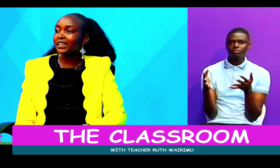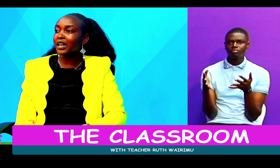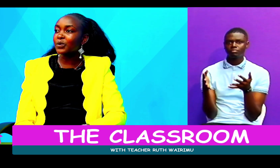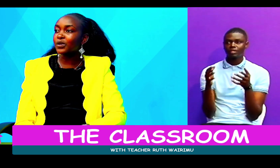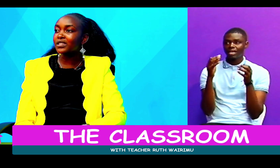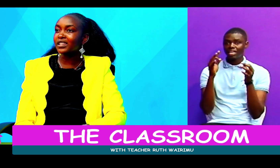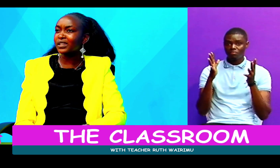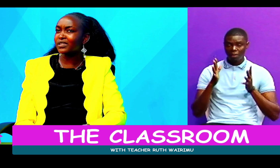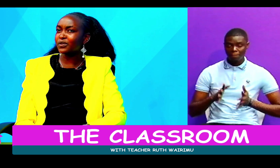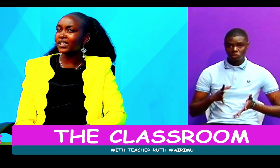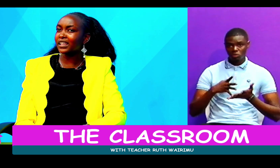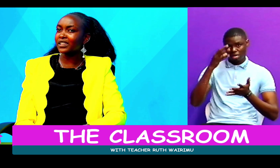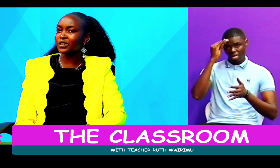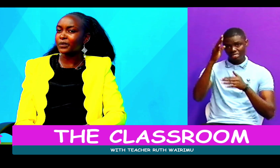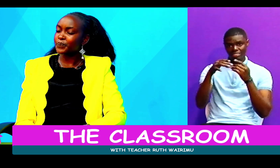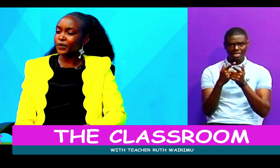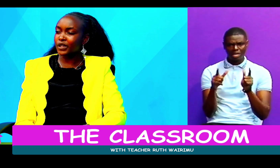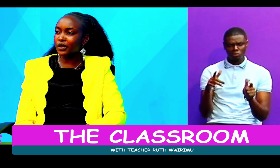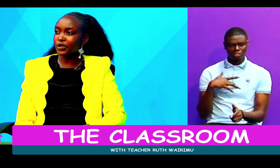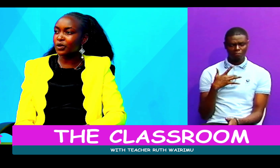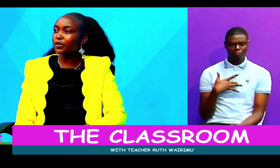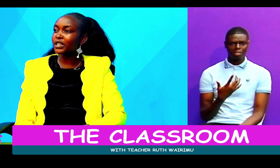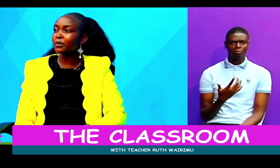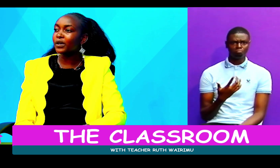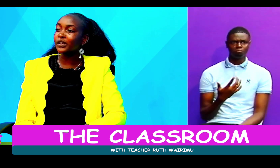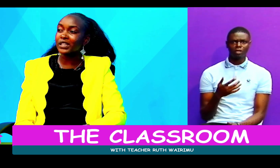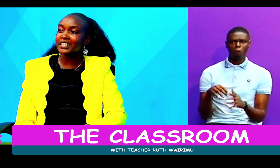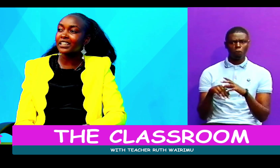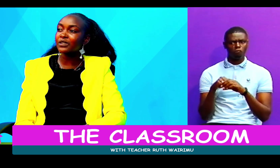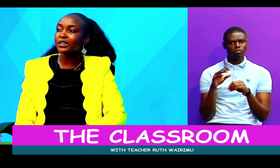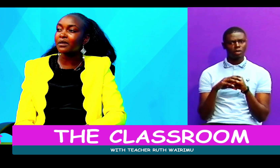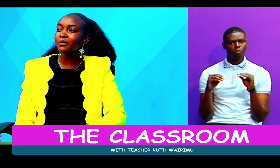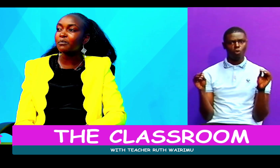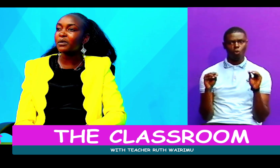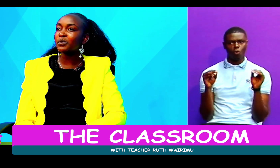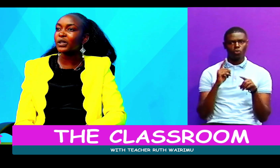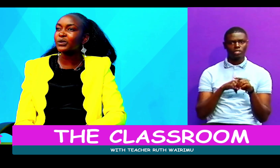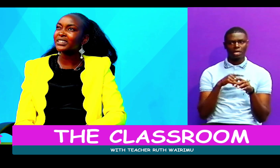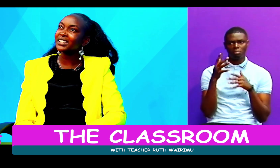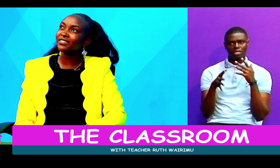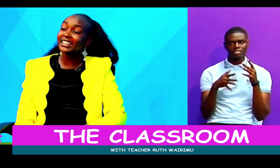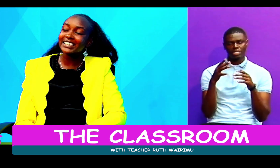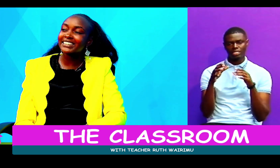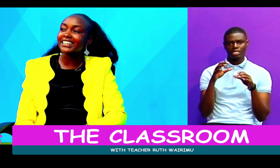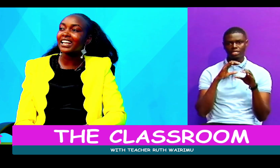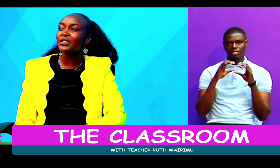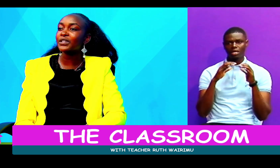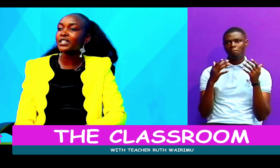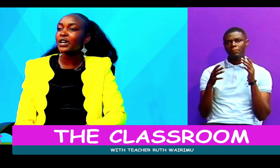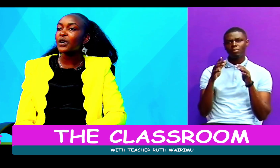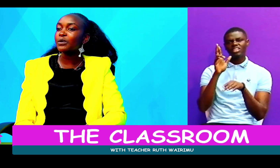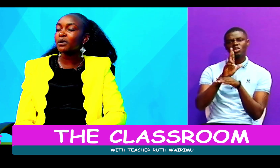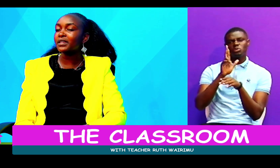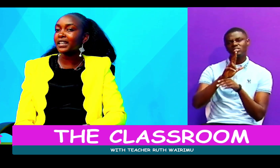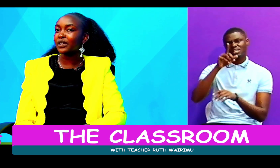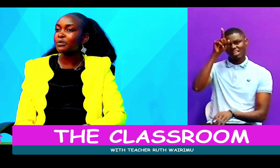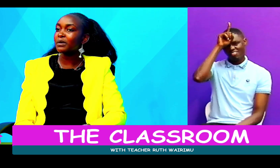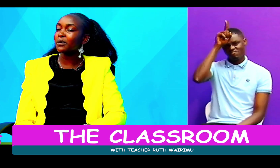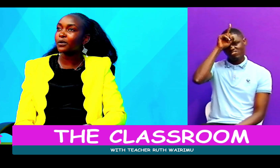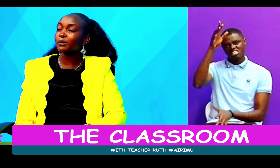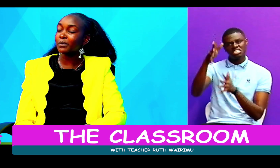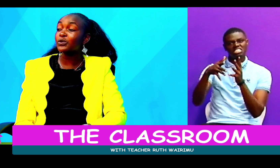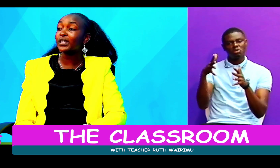learns sign language, they feel like you're not comfortable when you're signing with them. Maybe you're using the village sign language, or maybe they